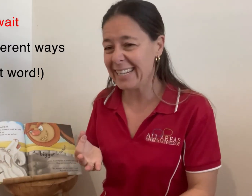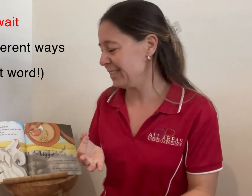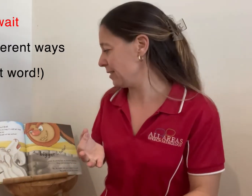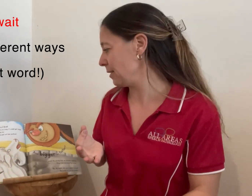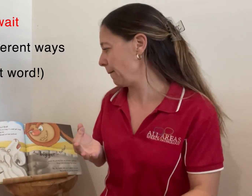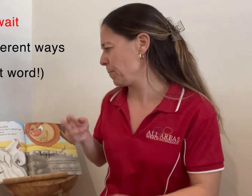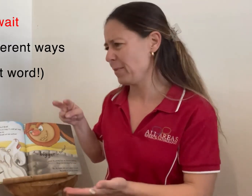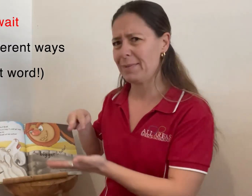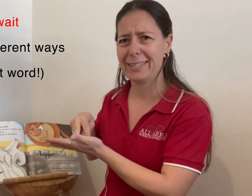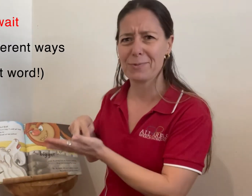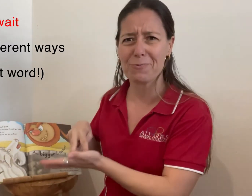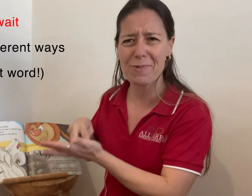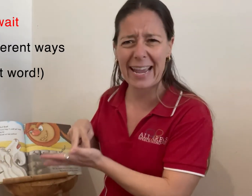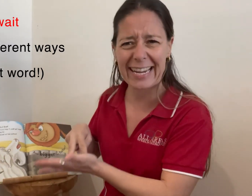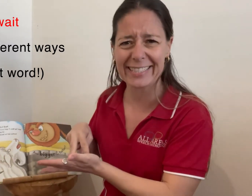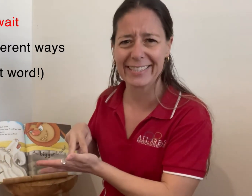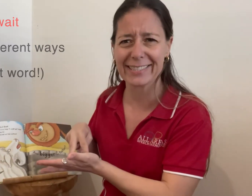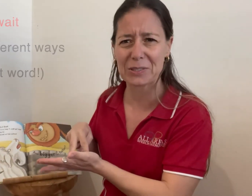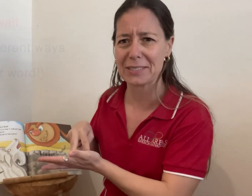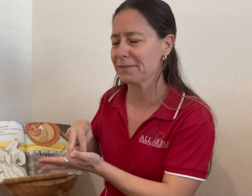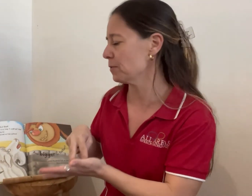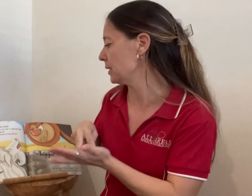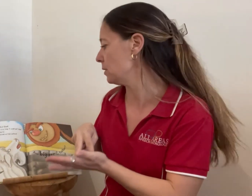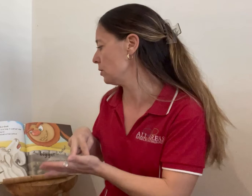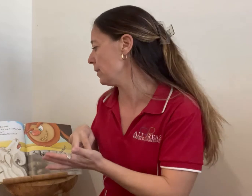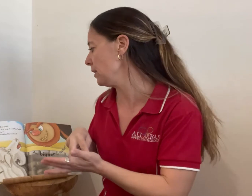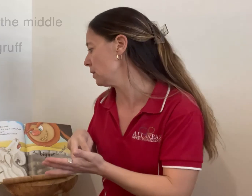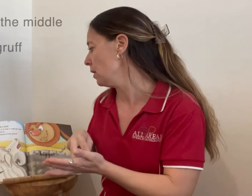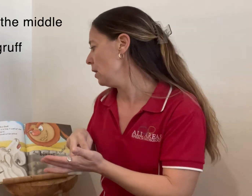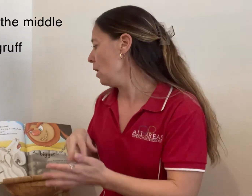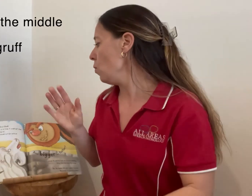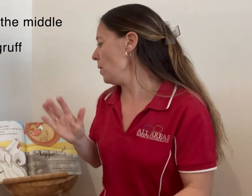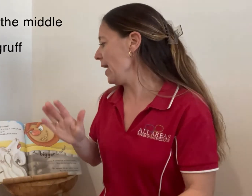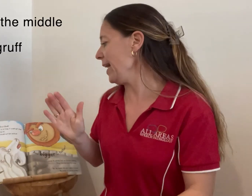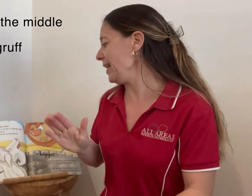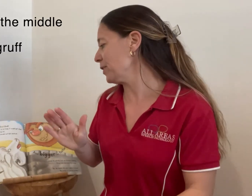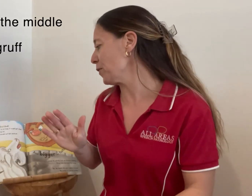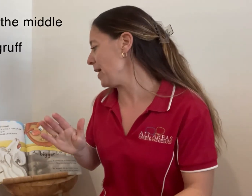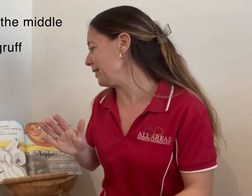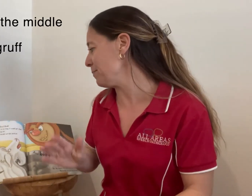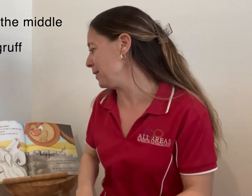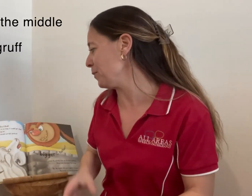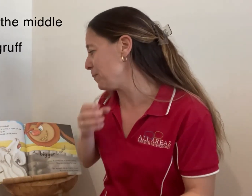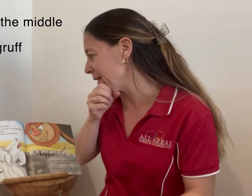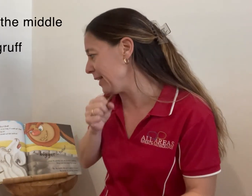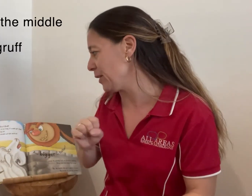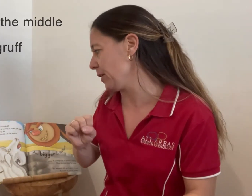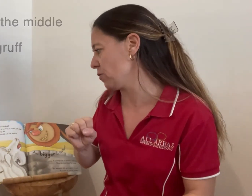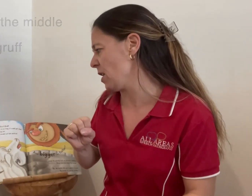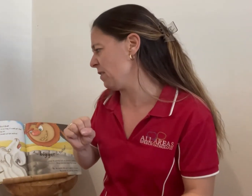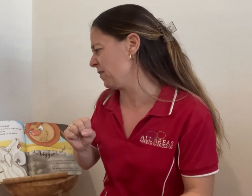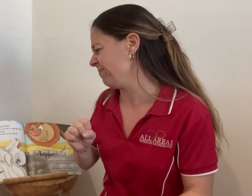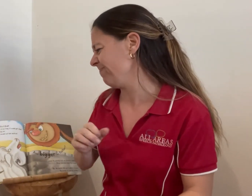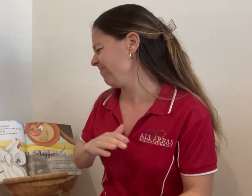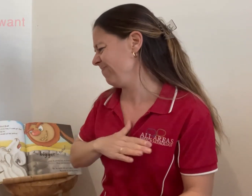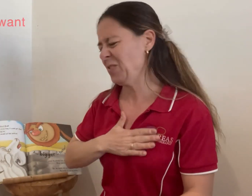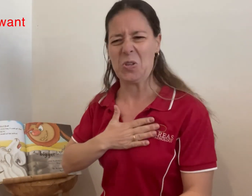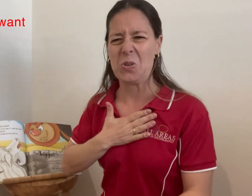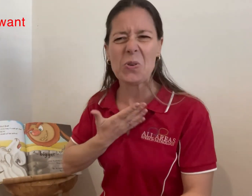Wait! Maybe this one, wait. There's lots of different ways to do wait. Wait, cried the middle Billy Goat Gruff. You don't